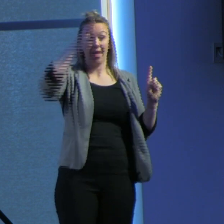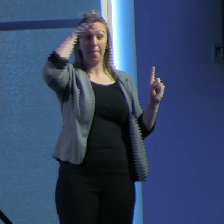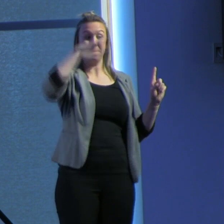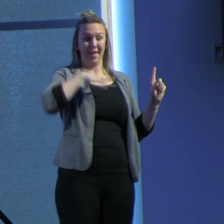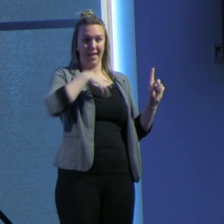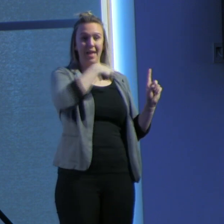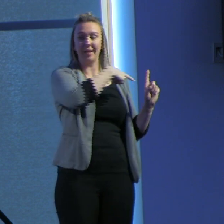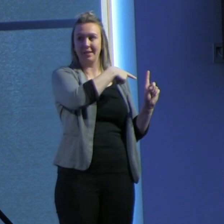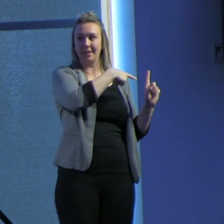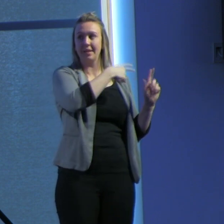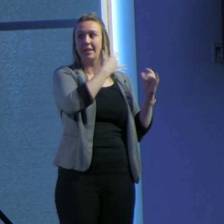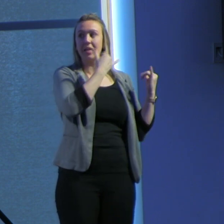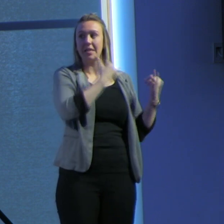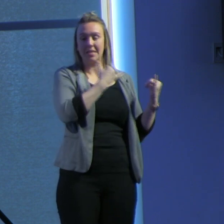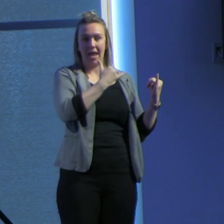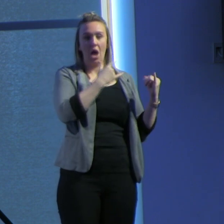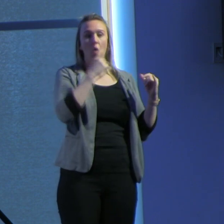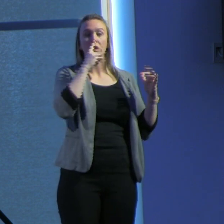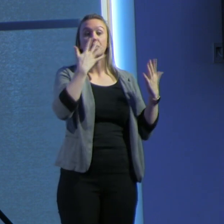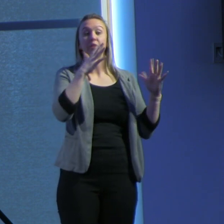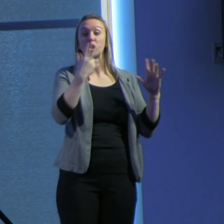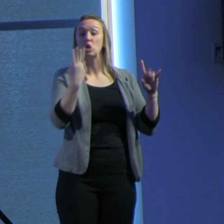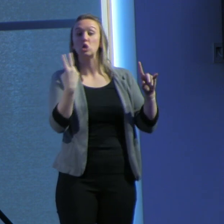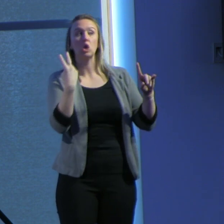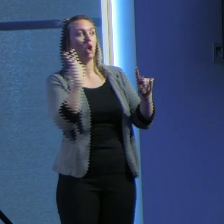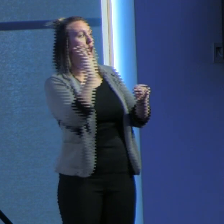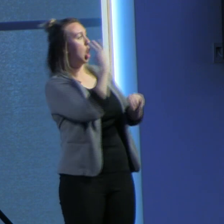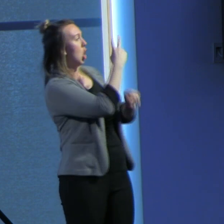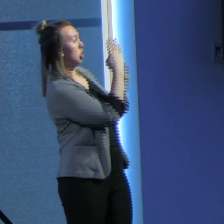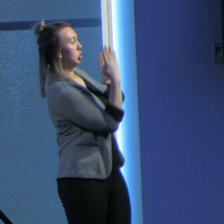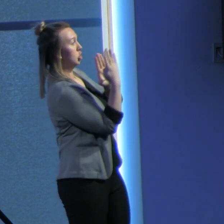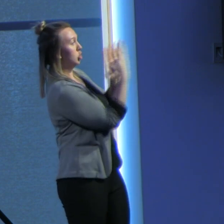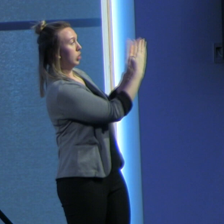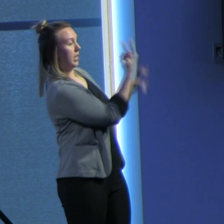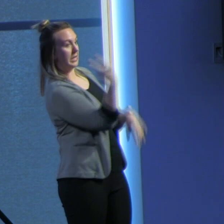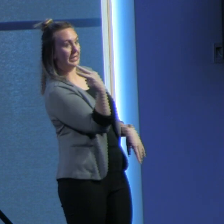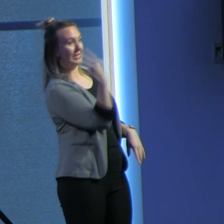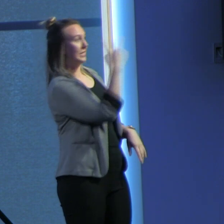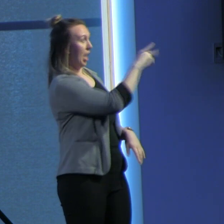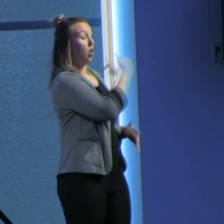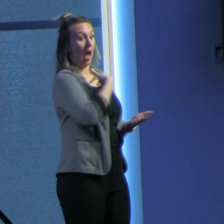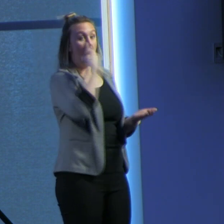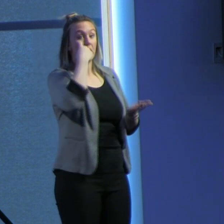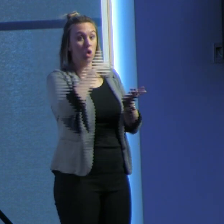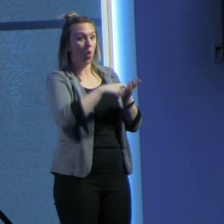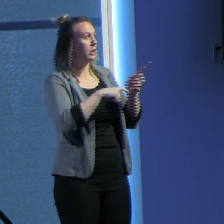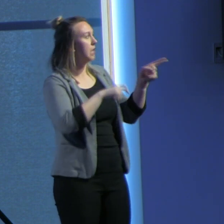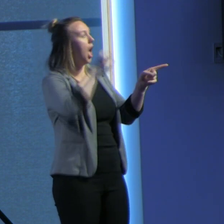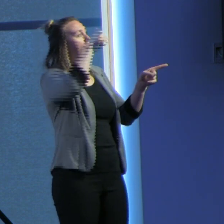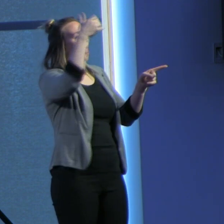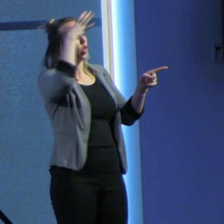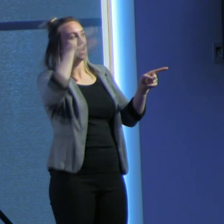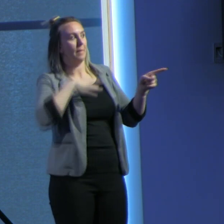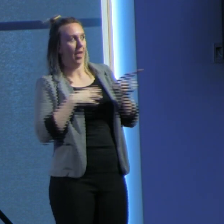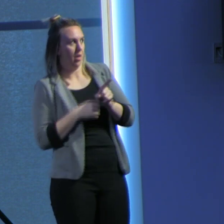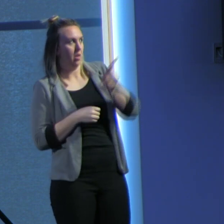has turned and he's looked down the street, and I see down the street there is another man,